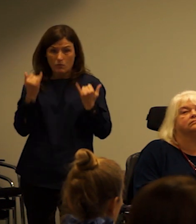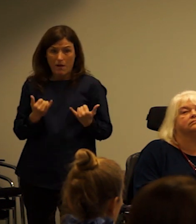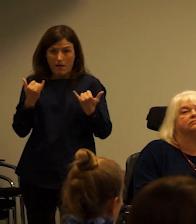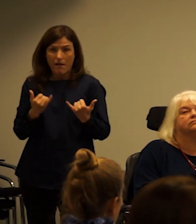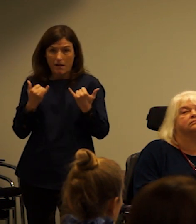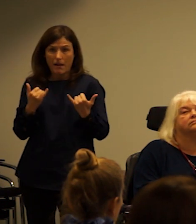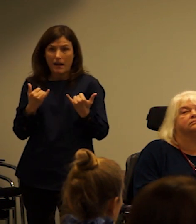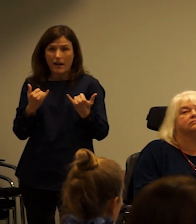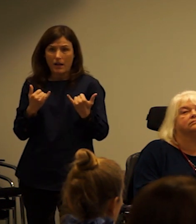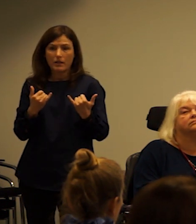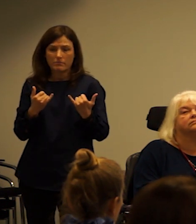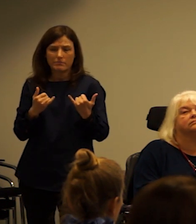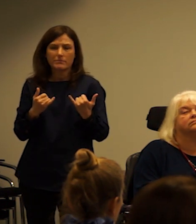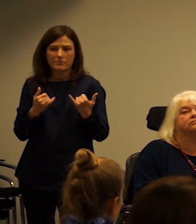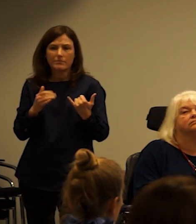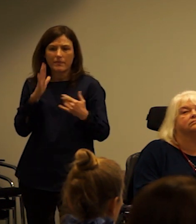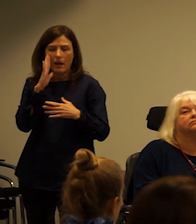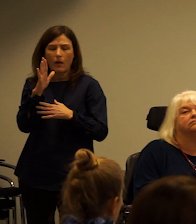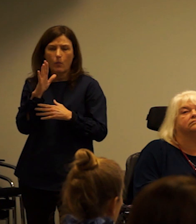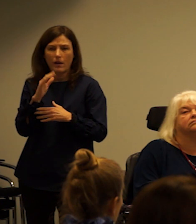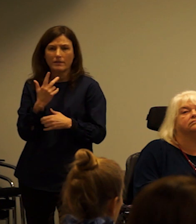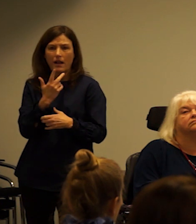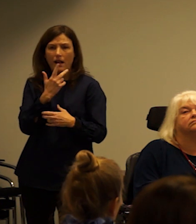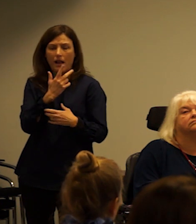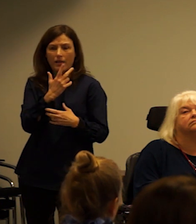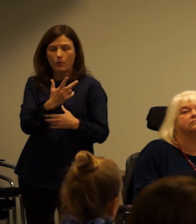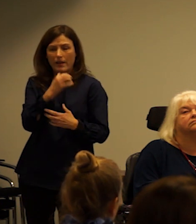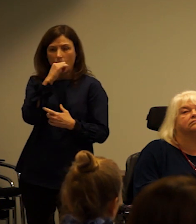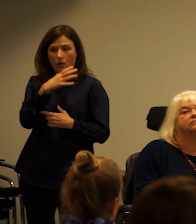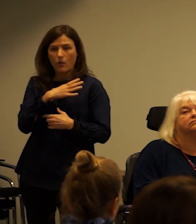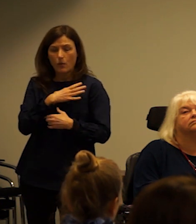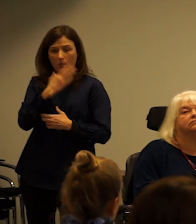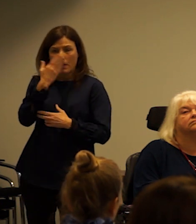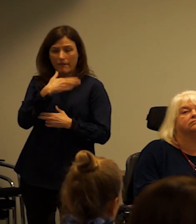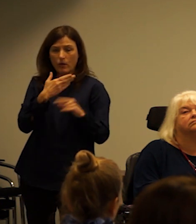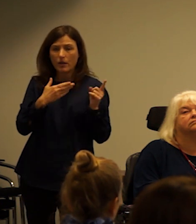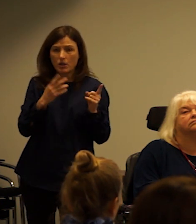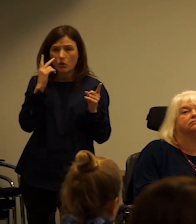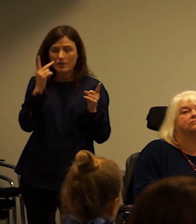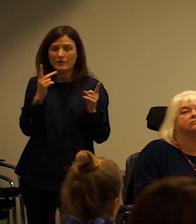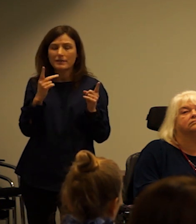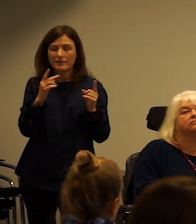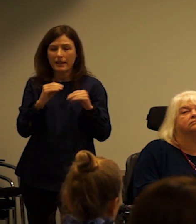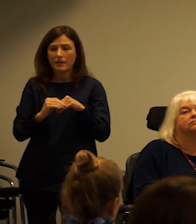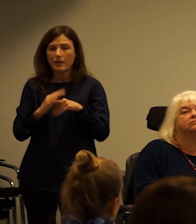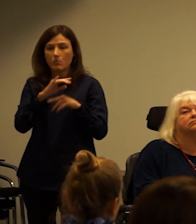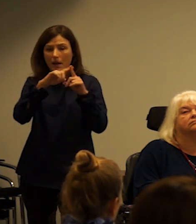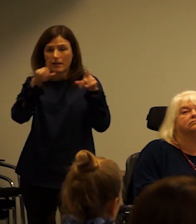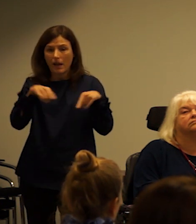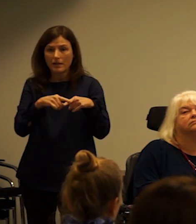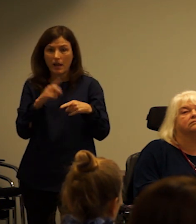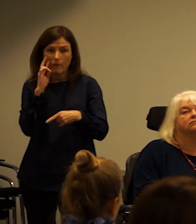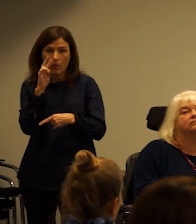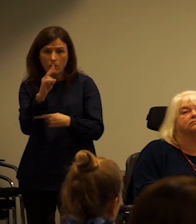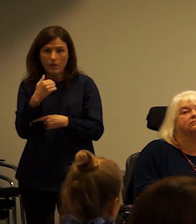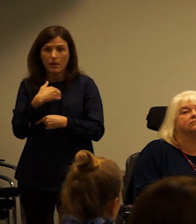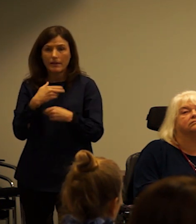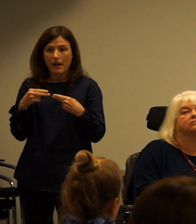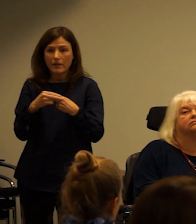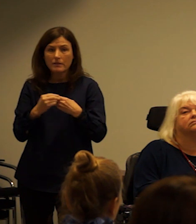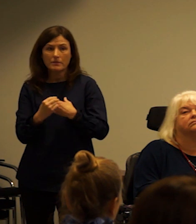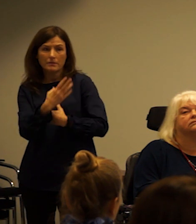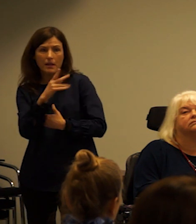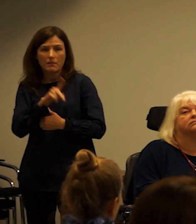now, that's the way it'll go. You'll see the three ladies at the front. Every now and then you'll see the projector screen. But if you look at it, you'll have your slides